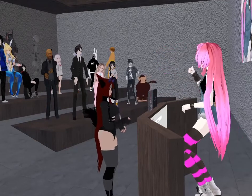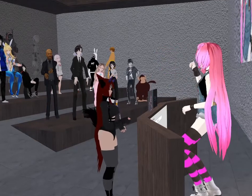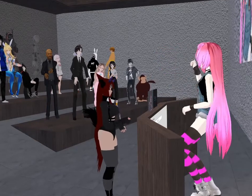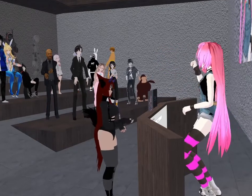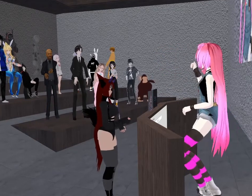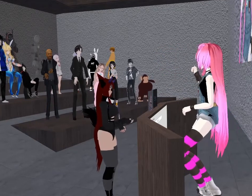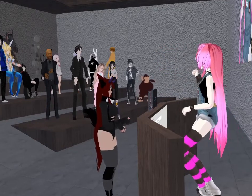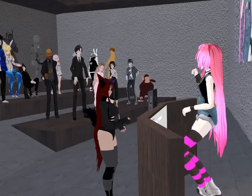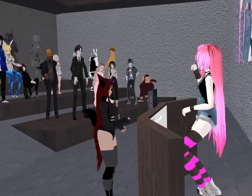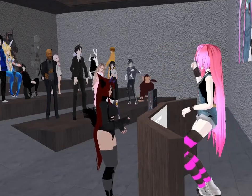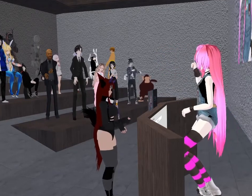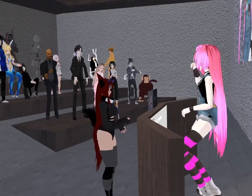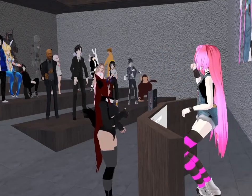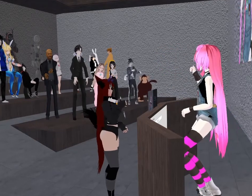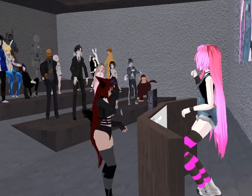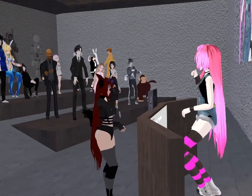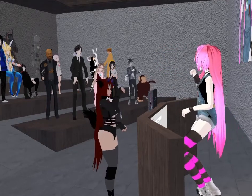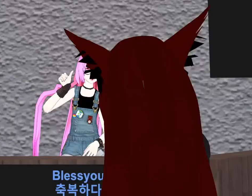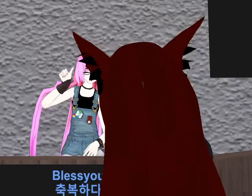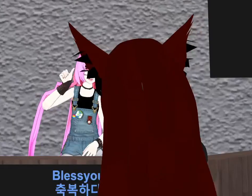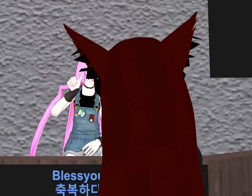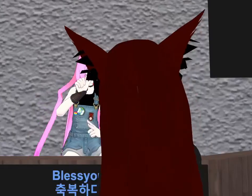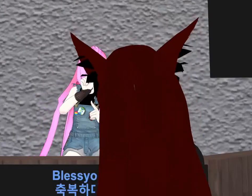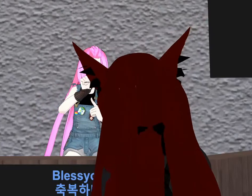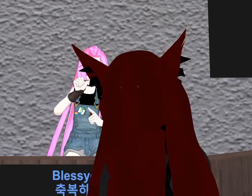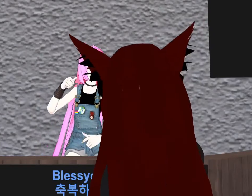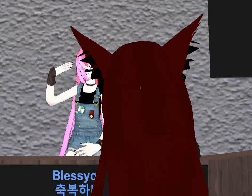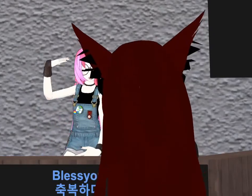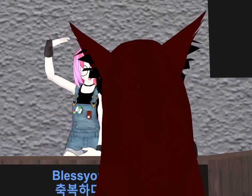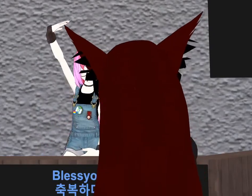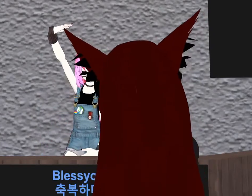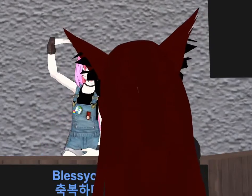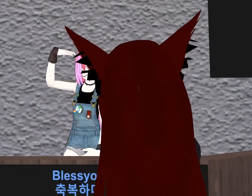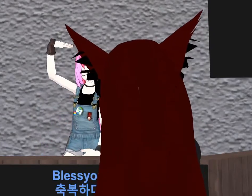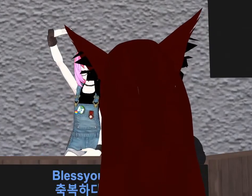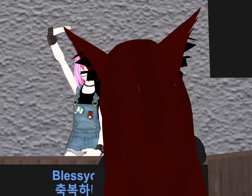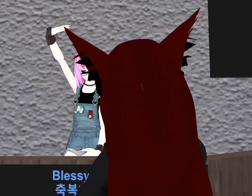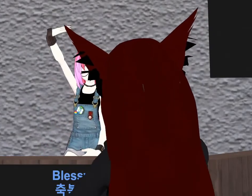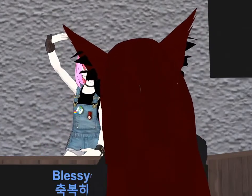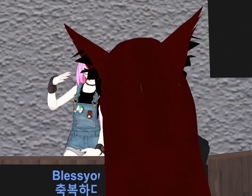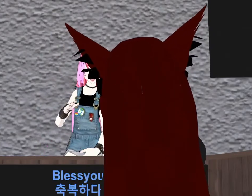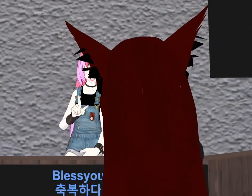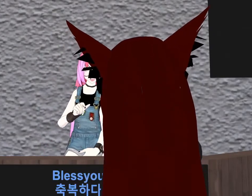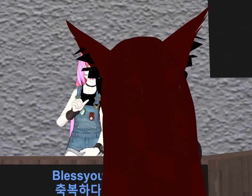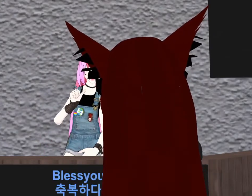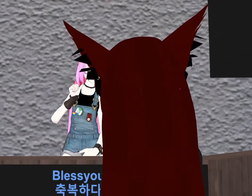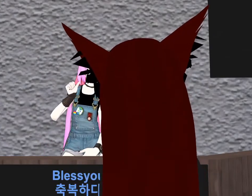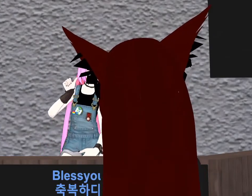Adult. It's an A hand. An A. Or adult, just like a taller person. Yeah.